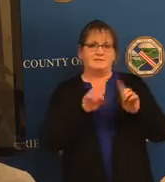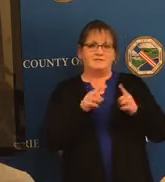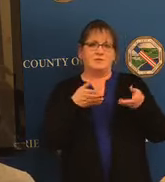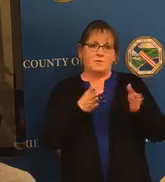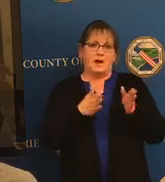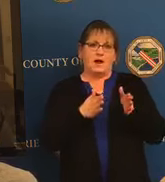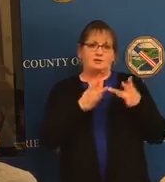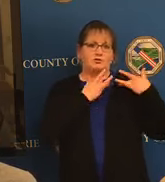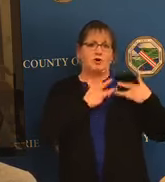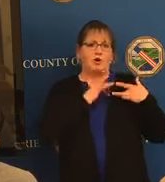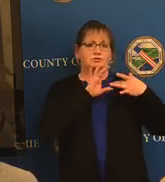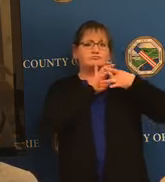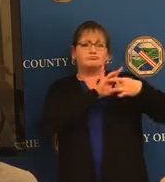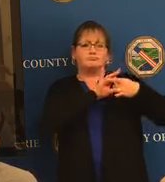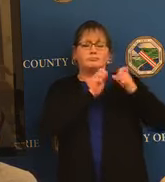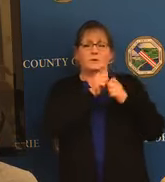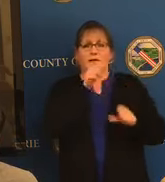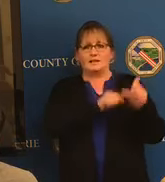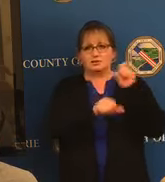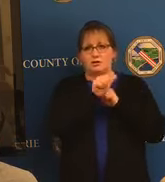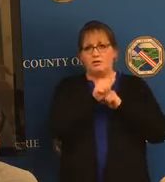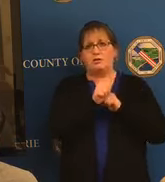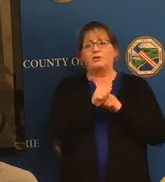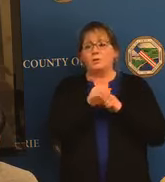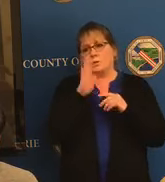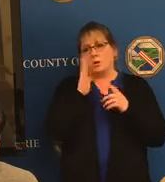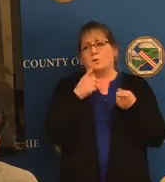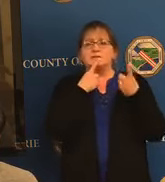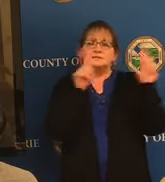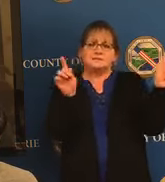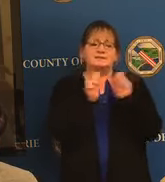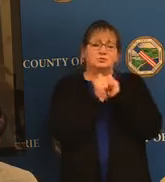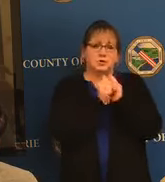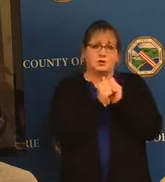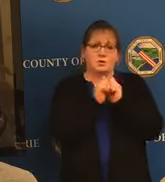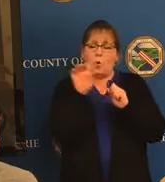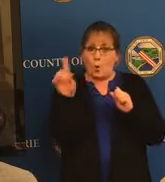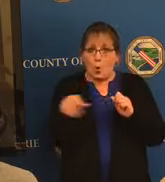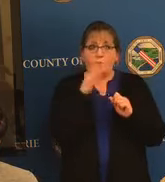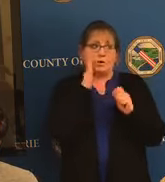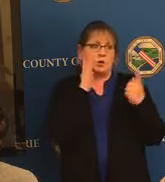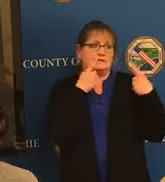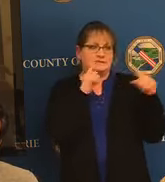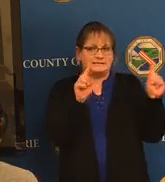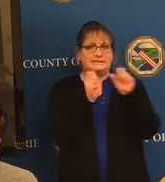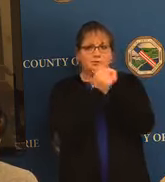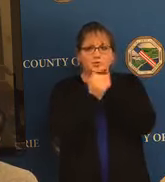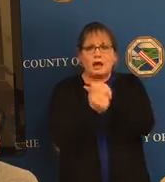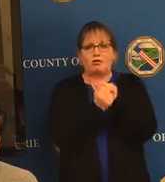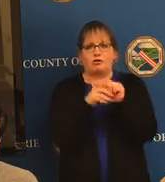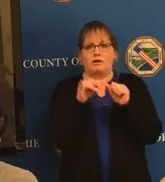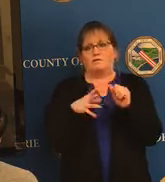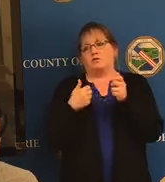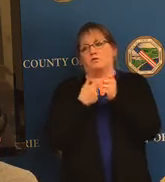to each other. We're all in this together, folks. Together we will get through it, but we'll only get through it together